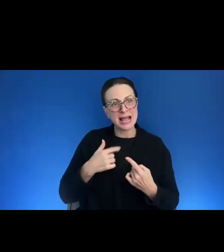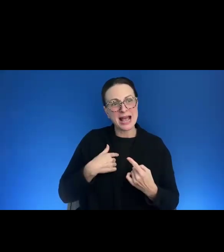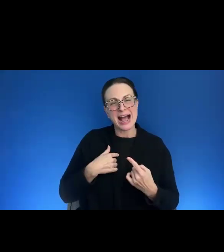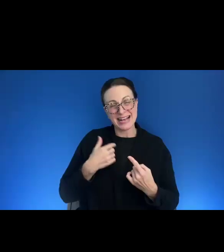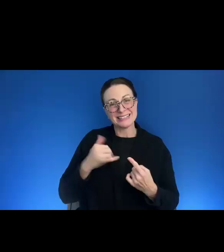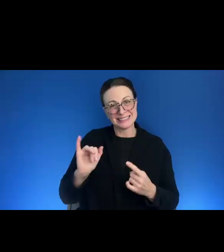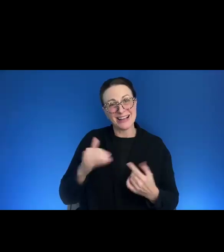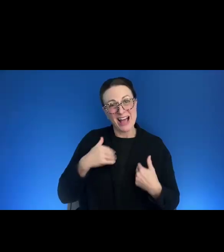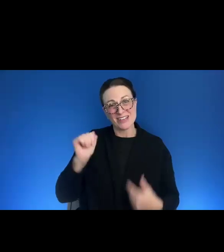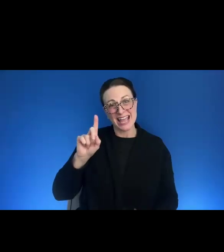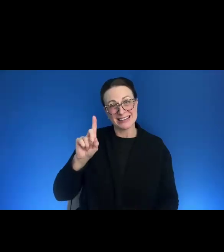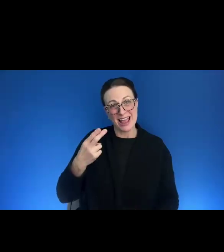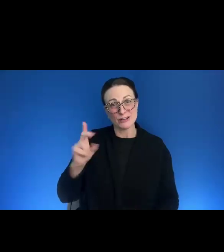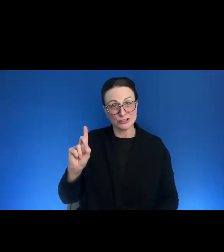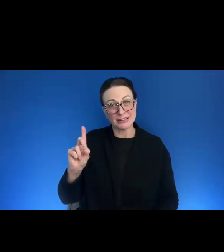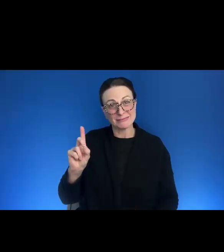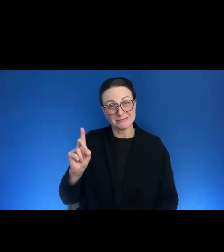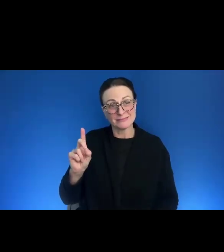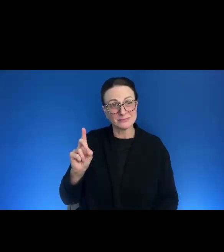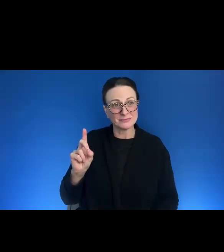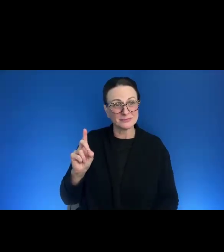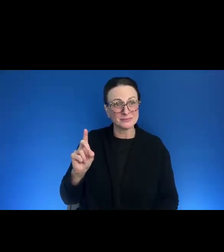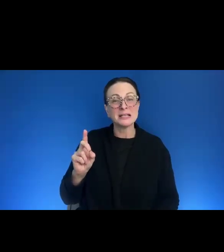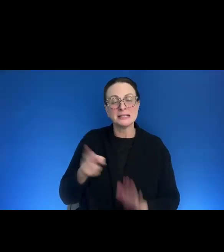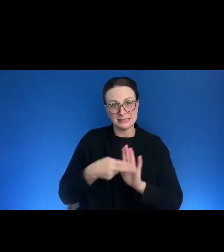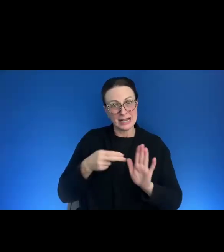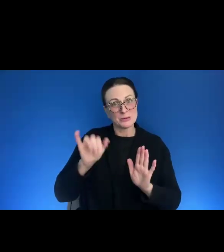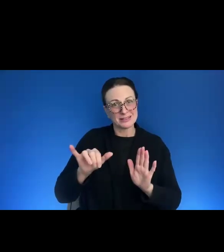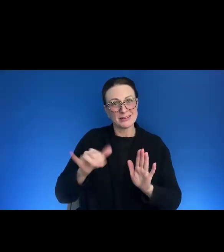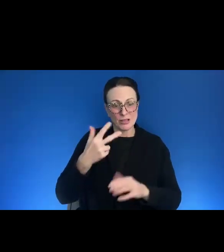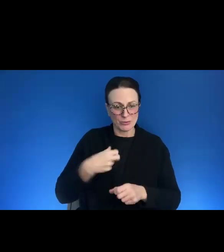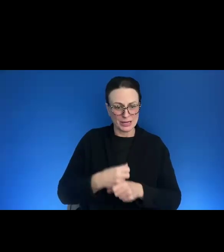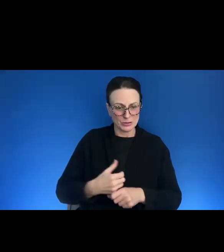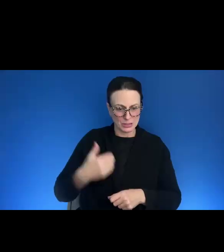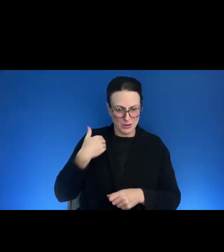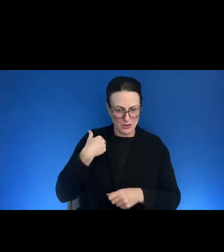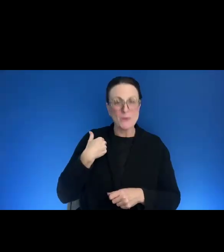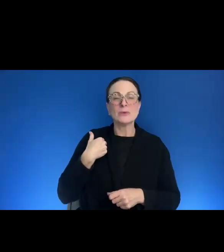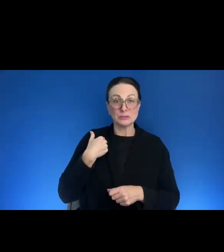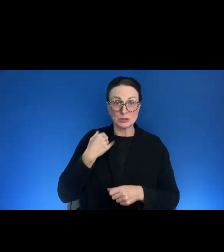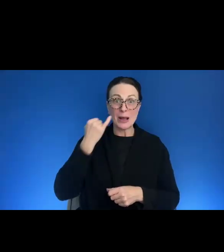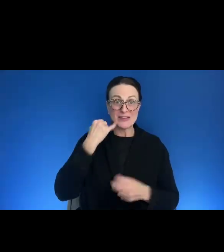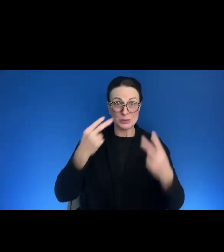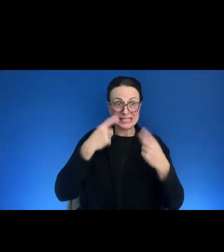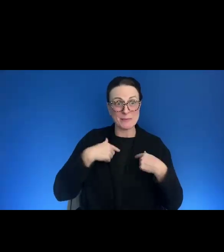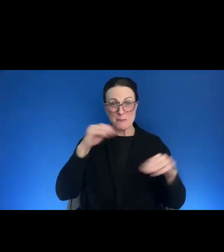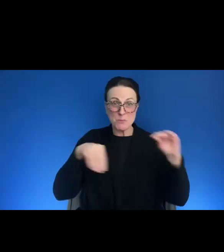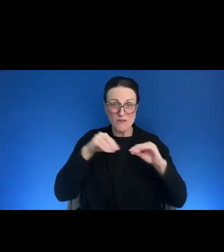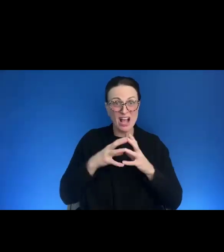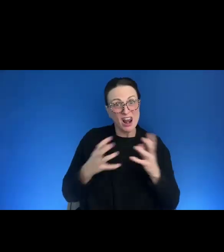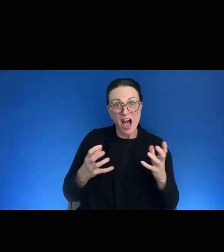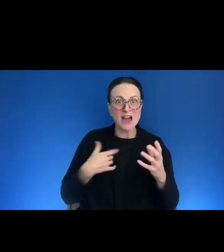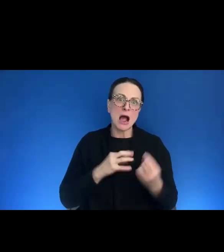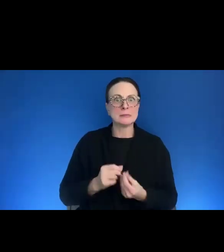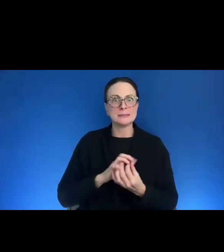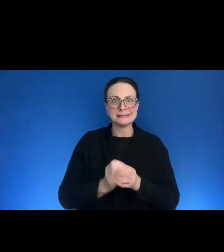have ADHD. So I was diagnosed with that about 3 years ago. So if you see me like moving a lot, it's